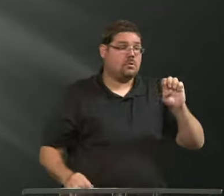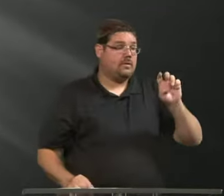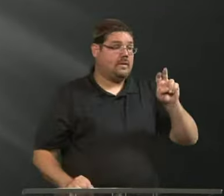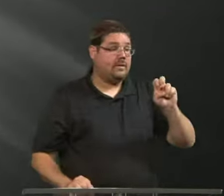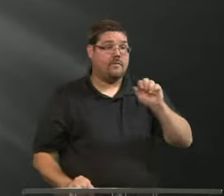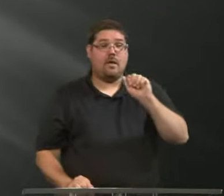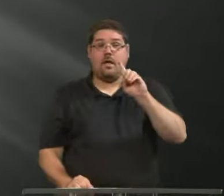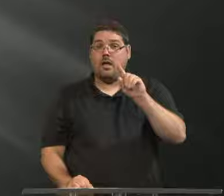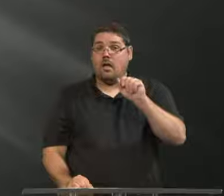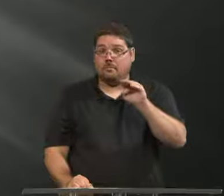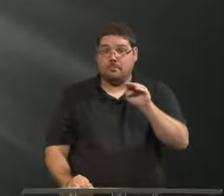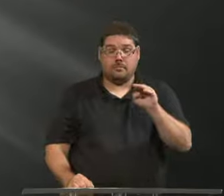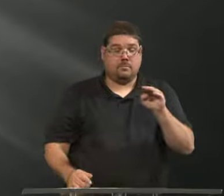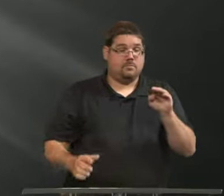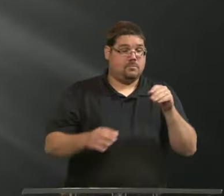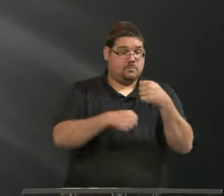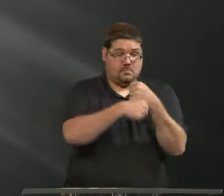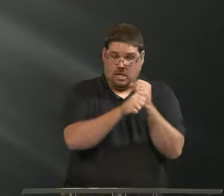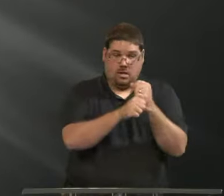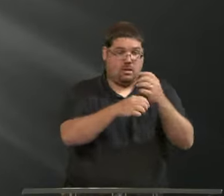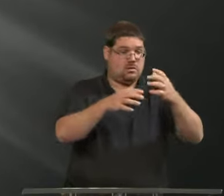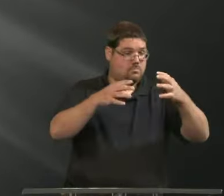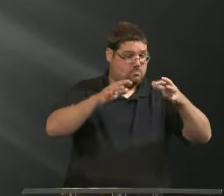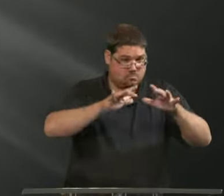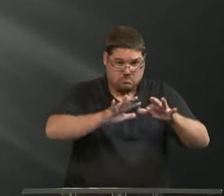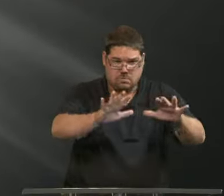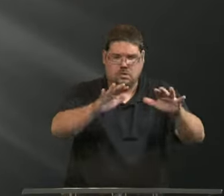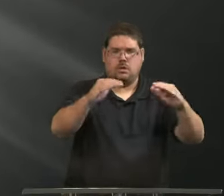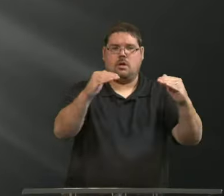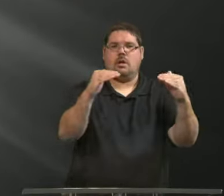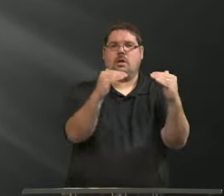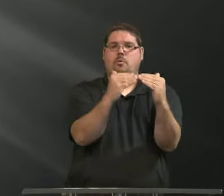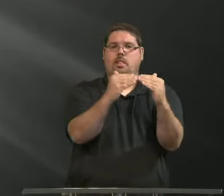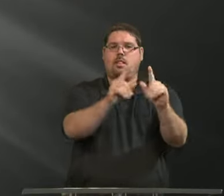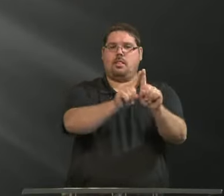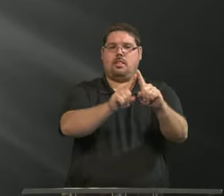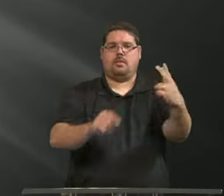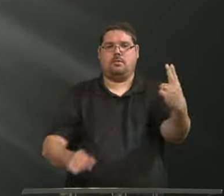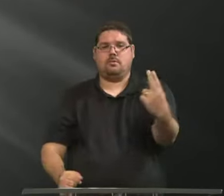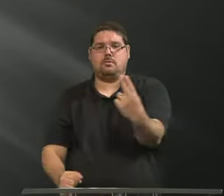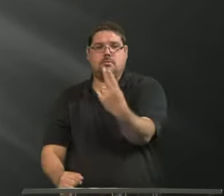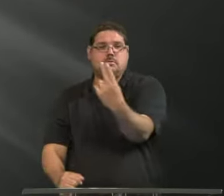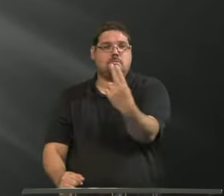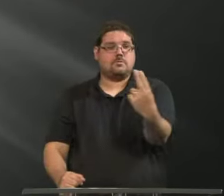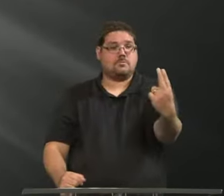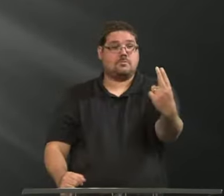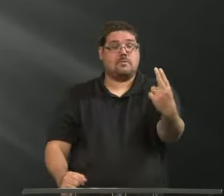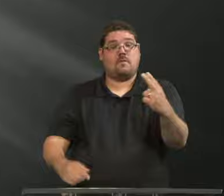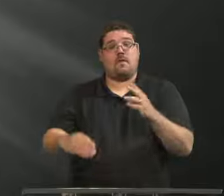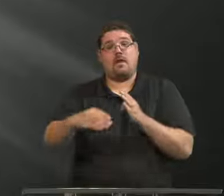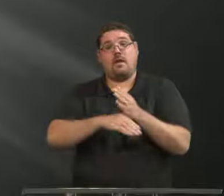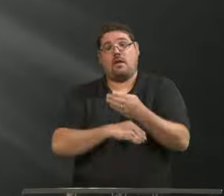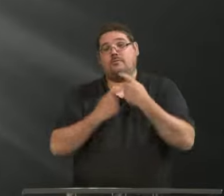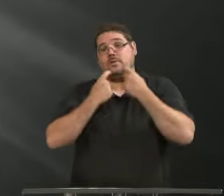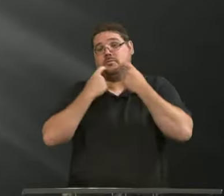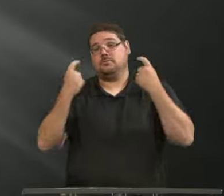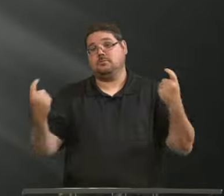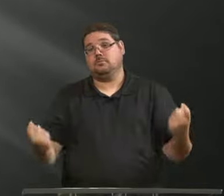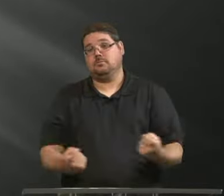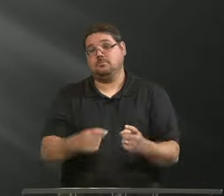past lessons, Adam and Eve, when God created them, they were created equal, perfect, and they had great